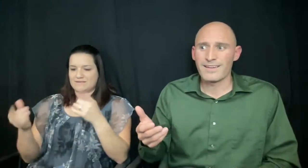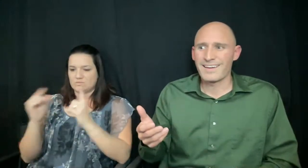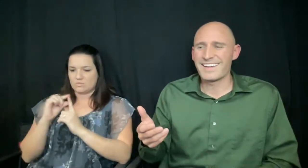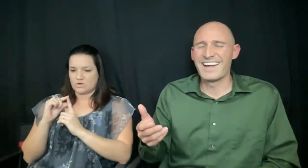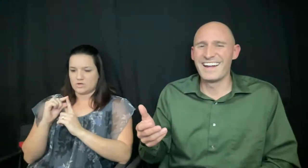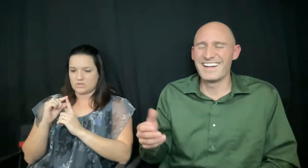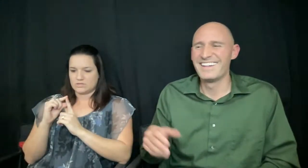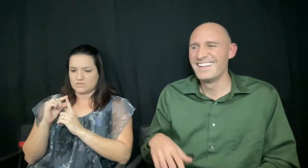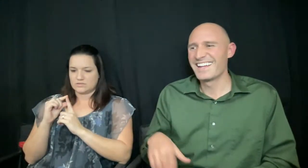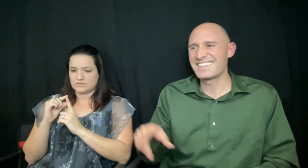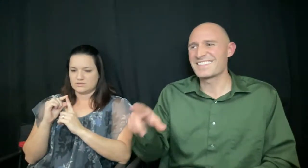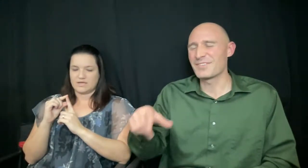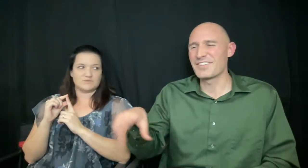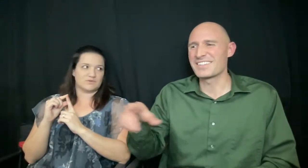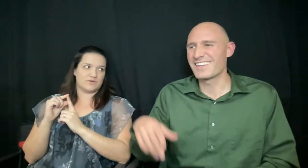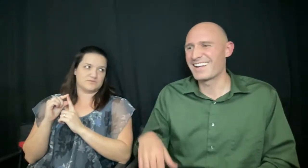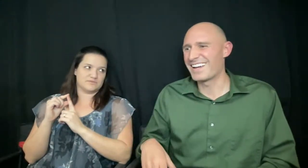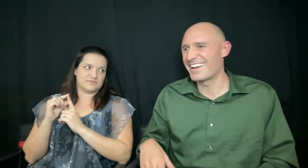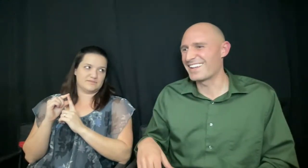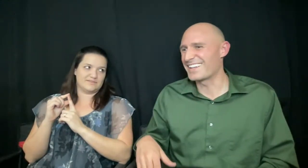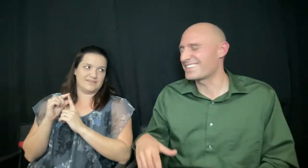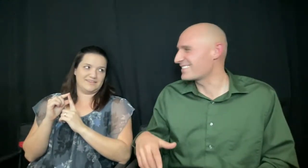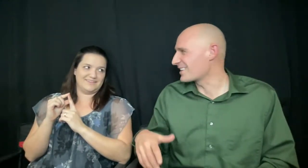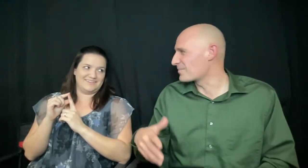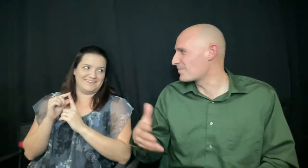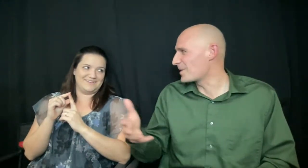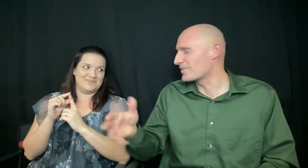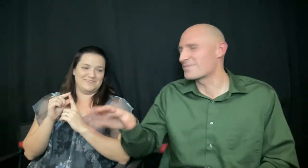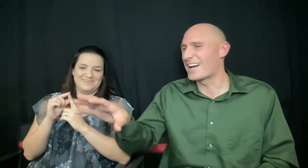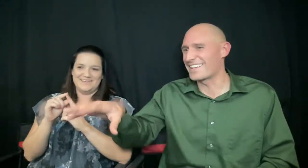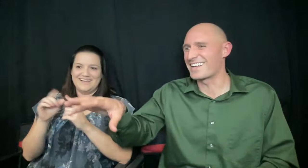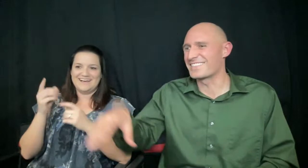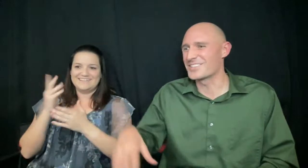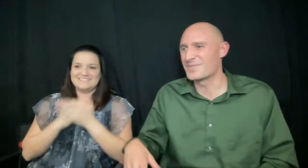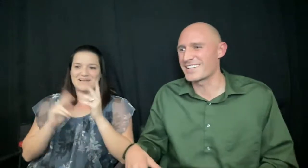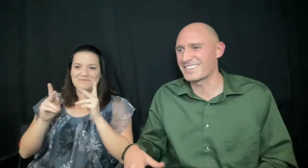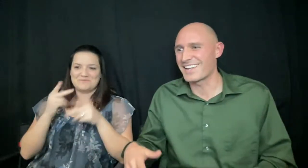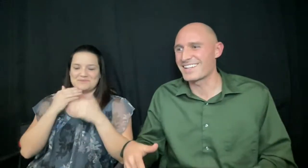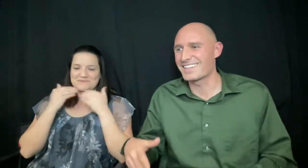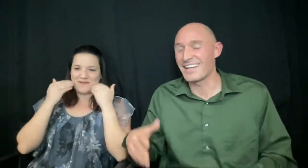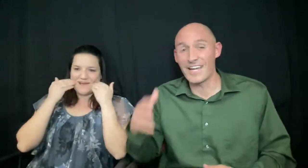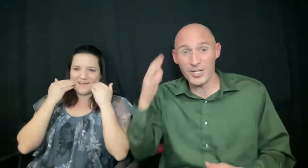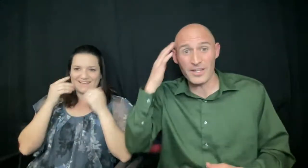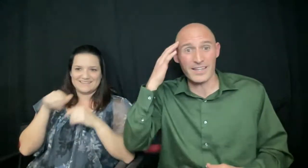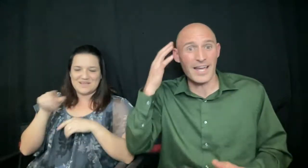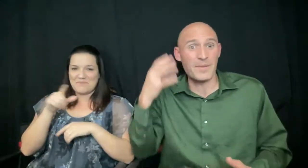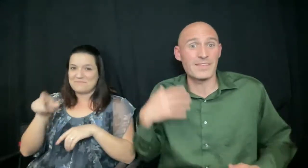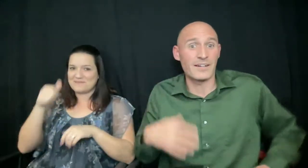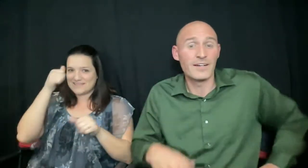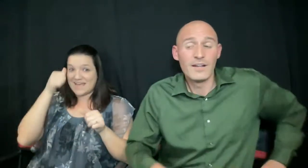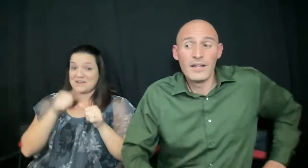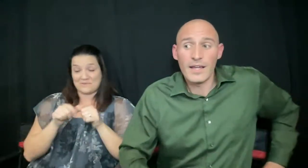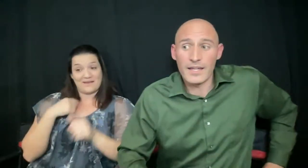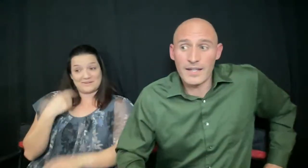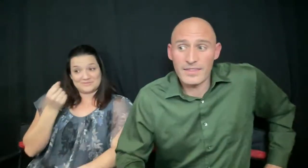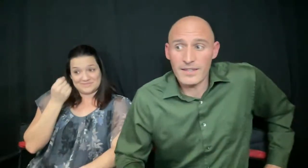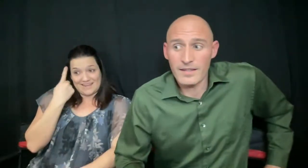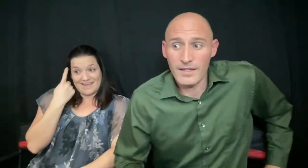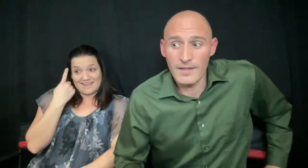I I see some of us. Gross. I see some people smiling on Zoom because I know, like, I've been there. And I think if